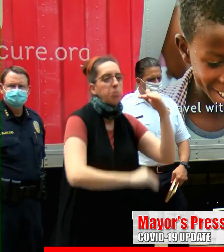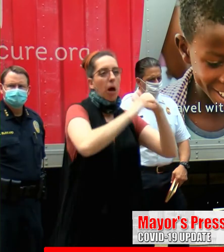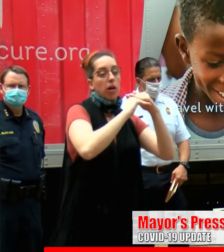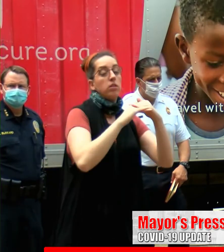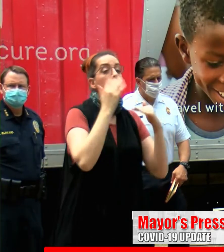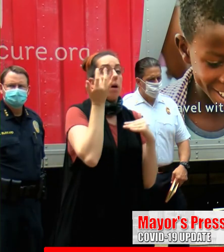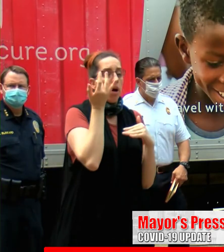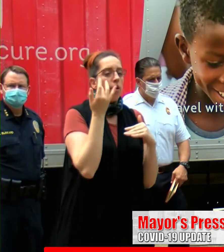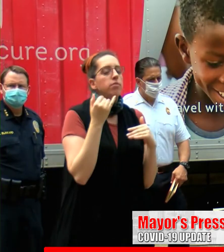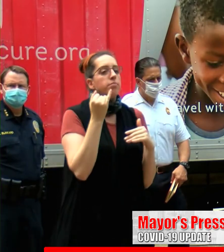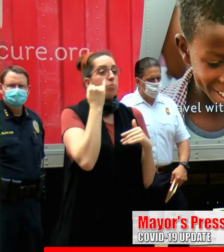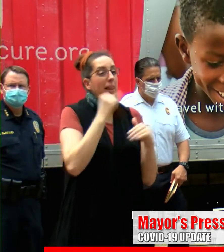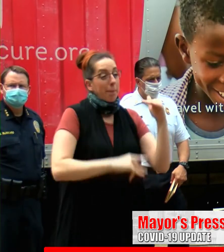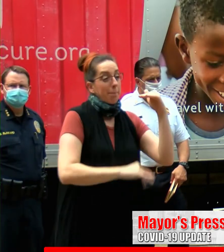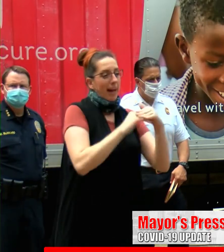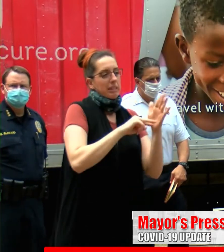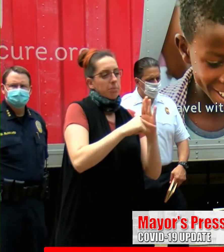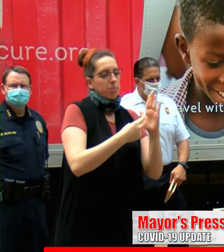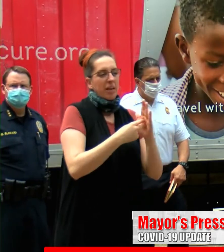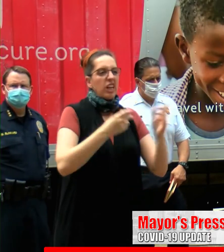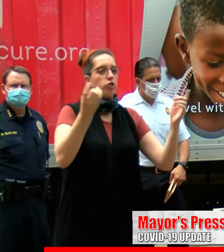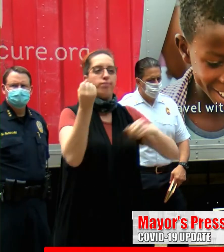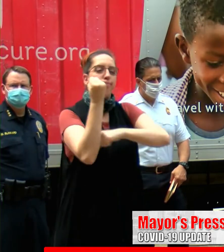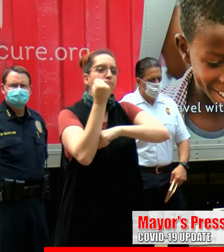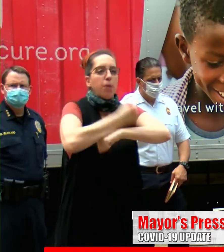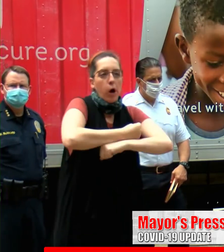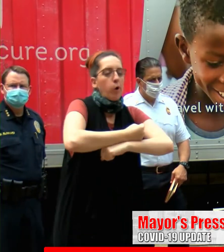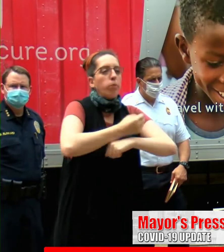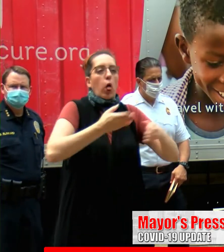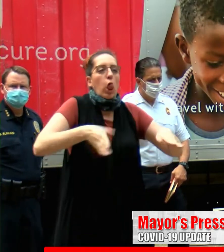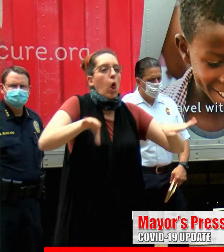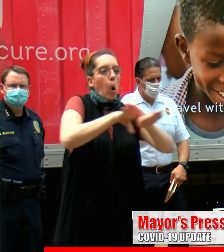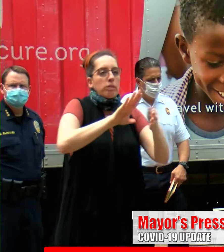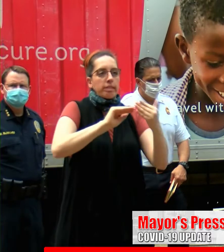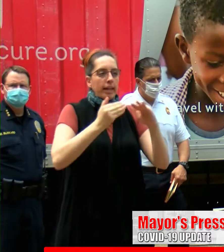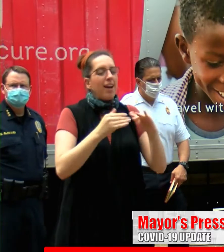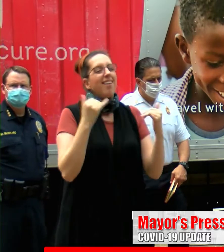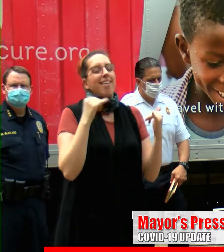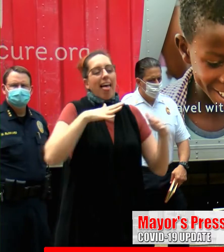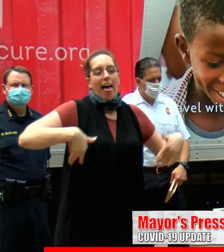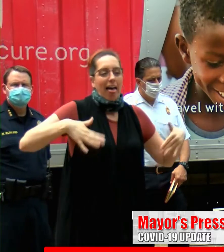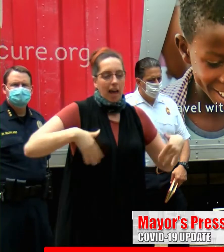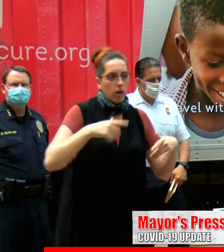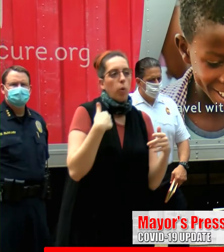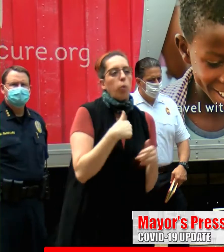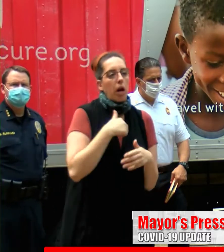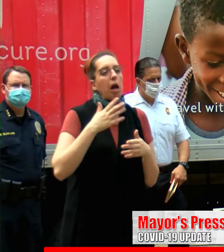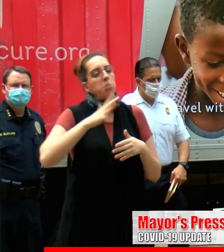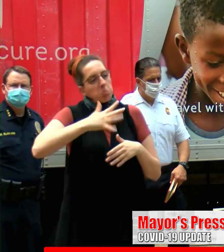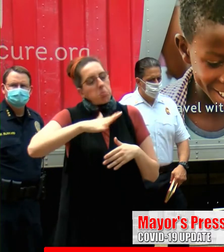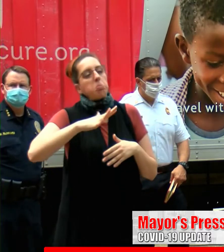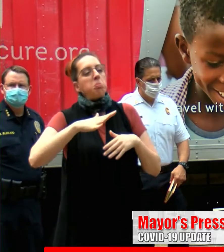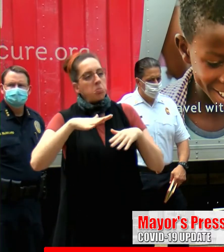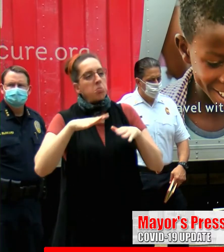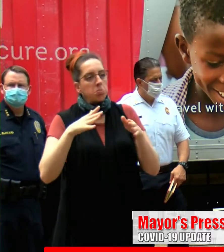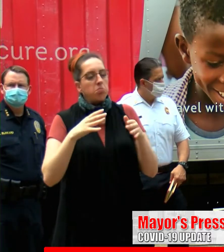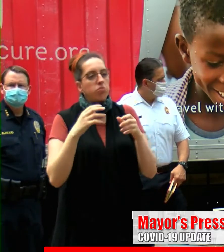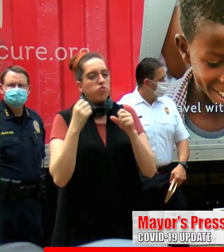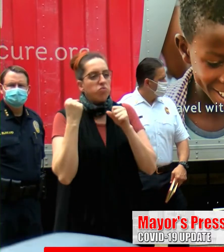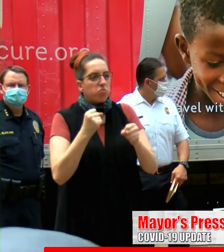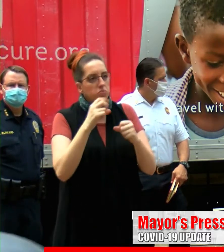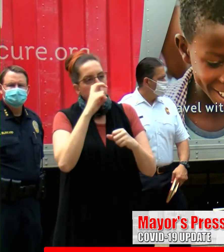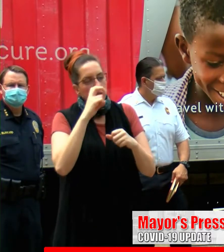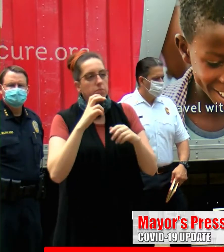the maximum literally means you're just shutting everything down. We're in that moderate phase. They can provide N95